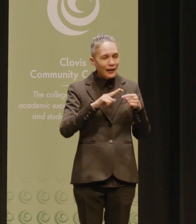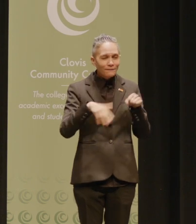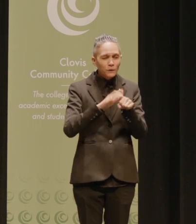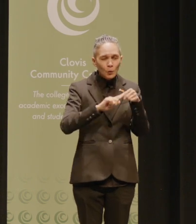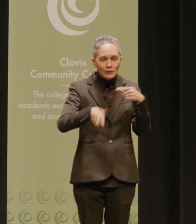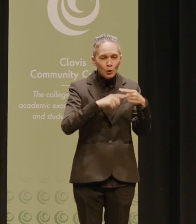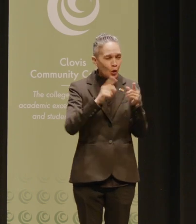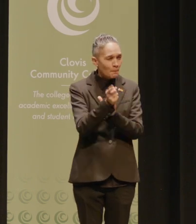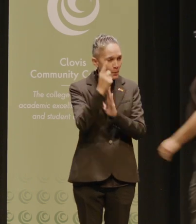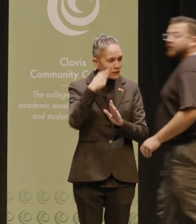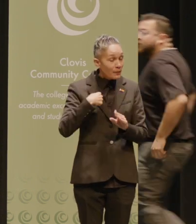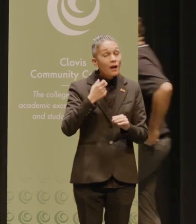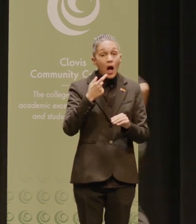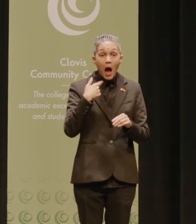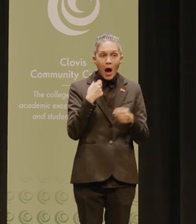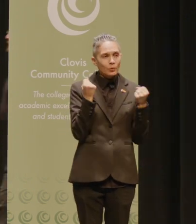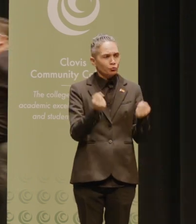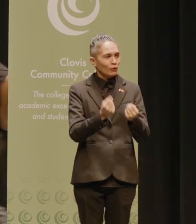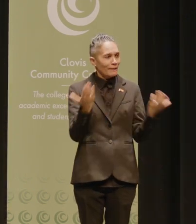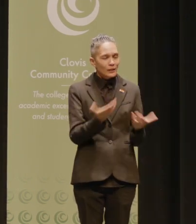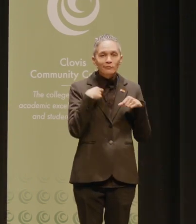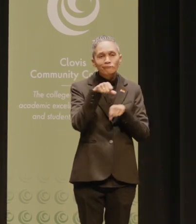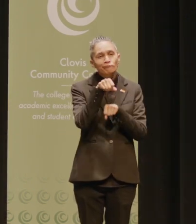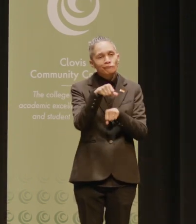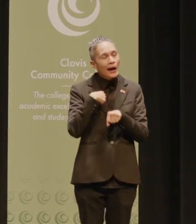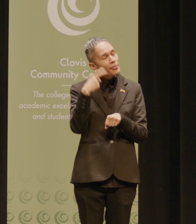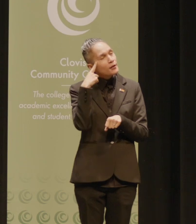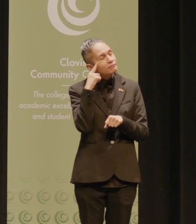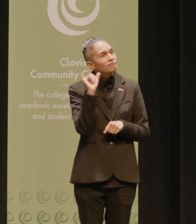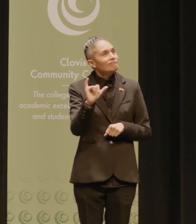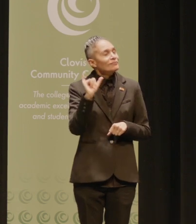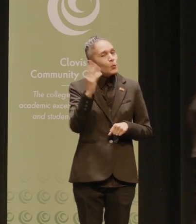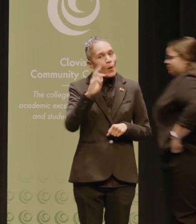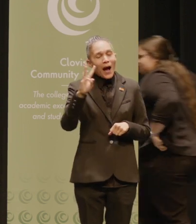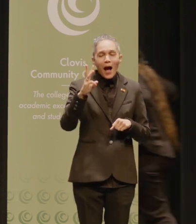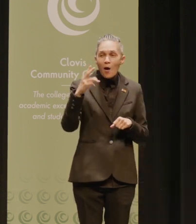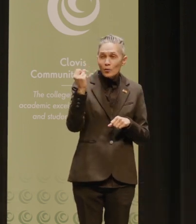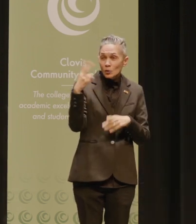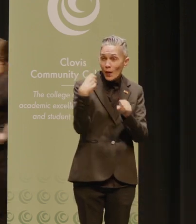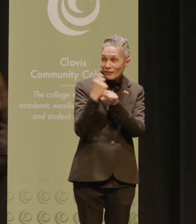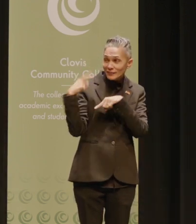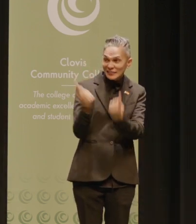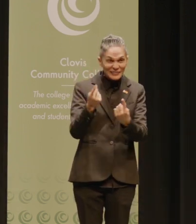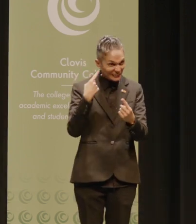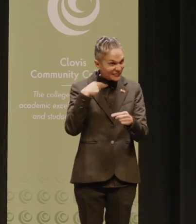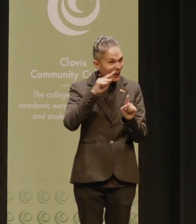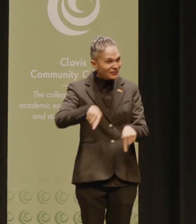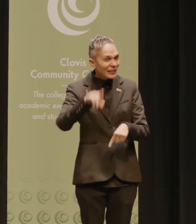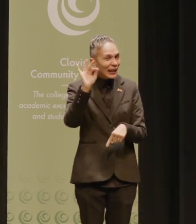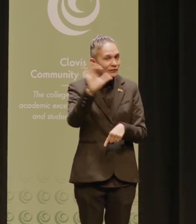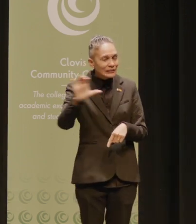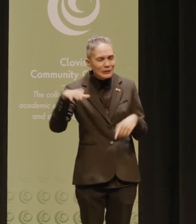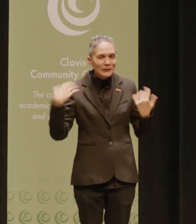because as I was driving on my way over here, I was thinking, wow, it's been 12 years since I attended Fresno